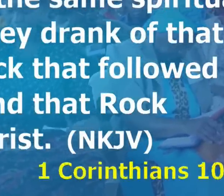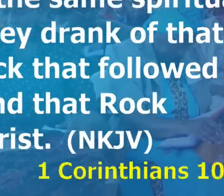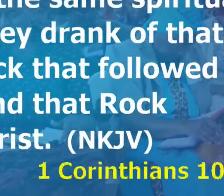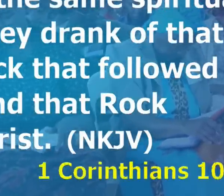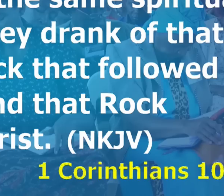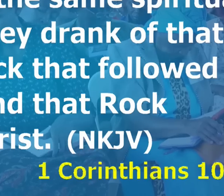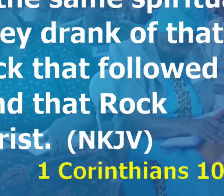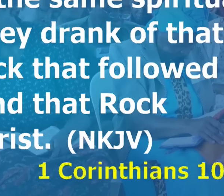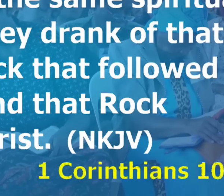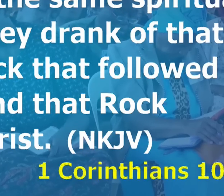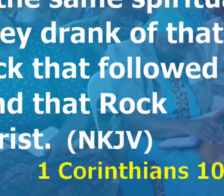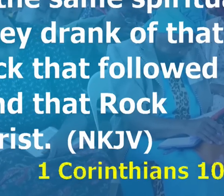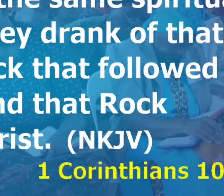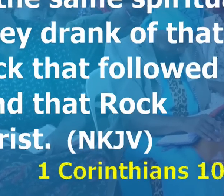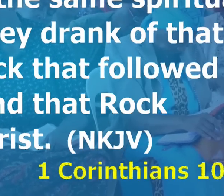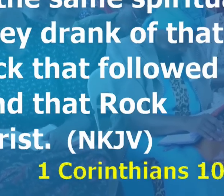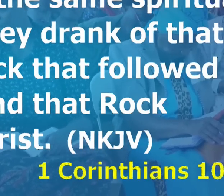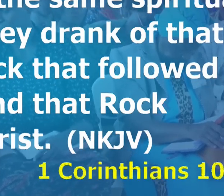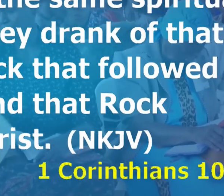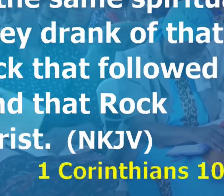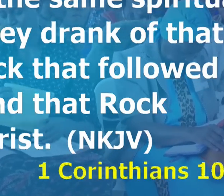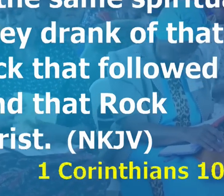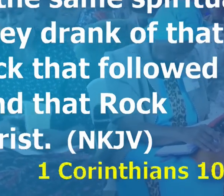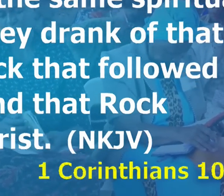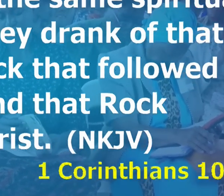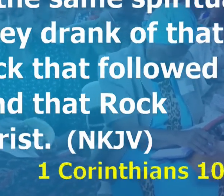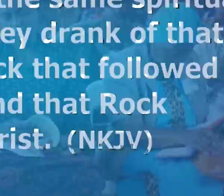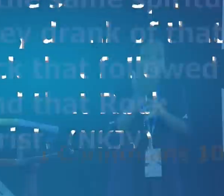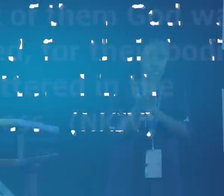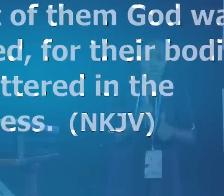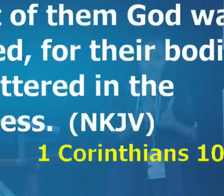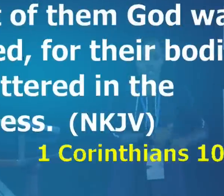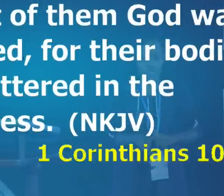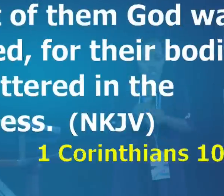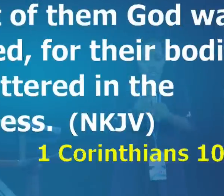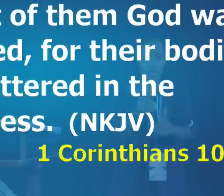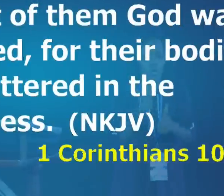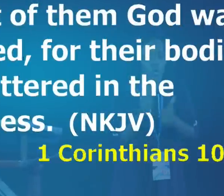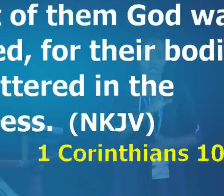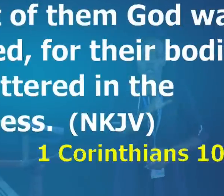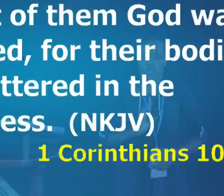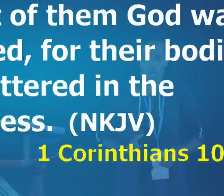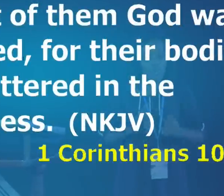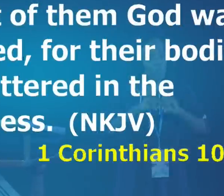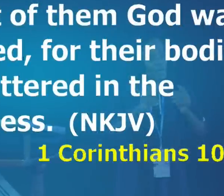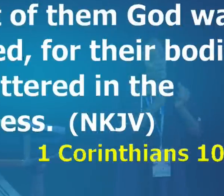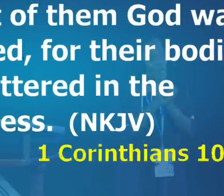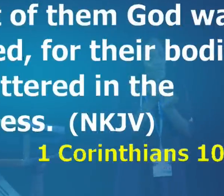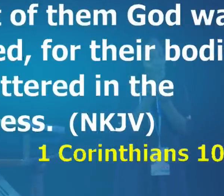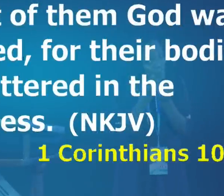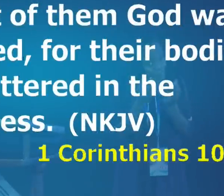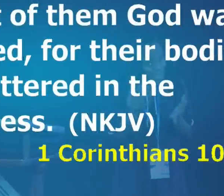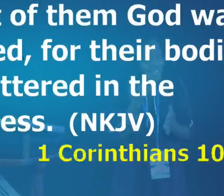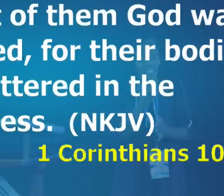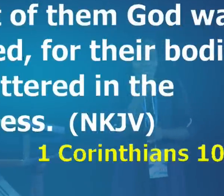of that spiritual rock that followed them, and that rock was Christ. But with most of them,